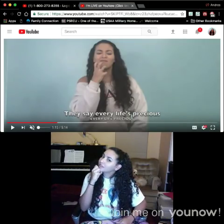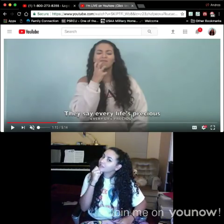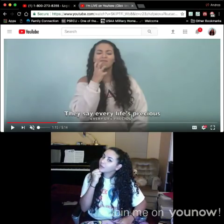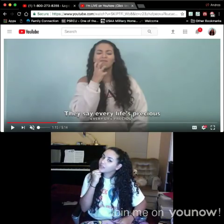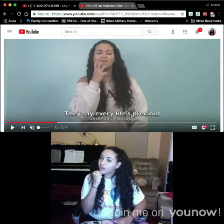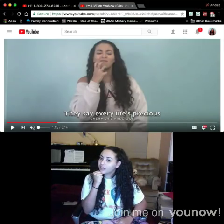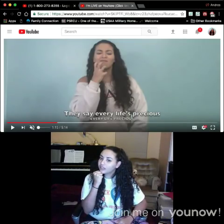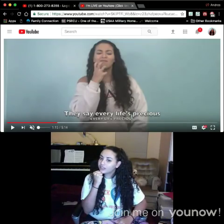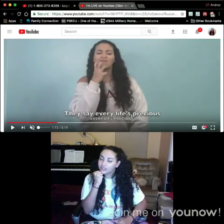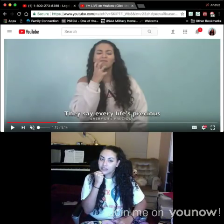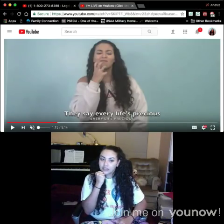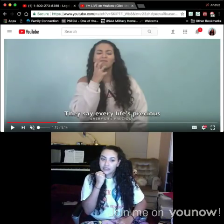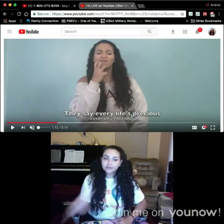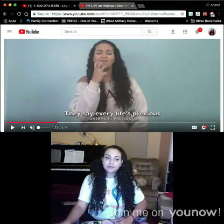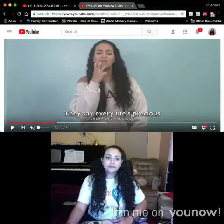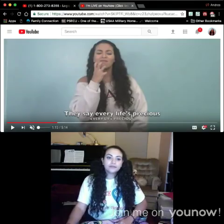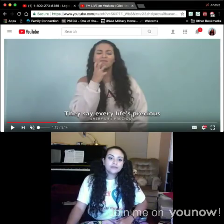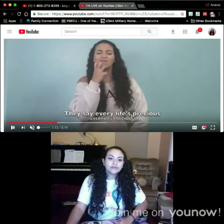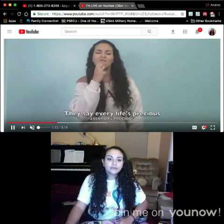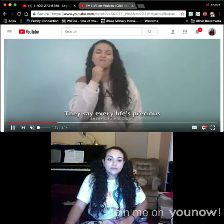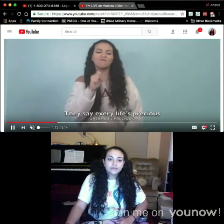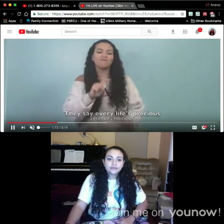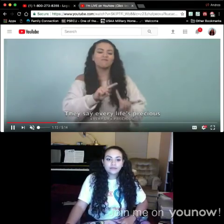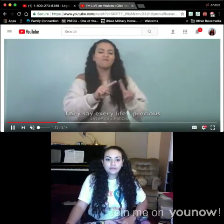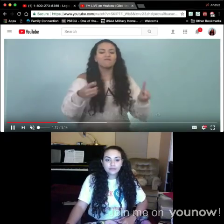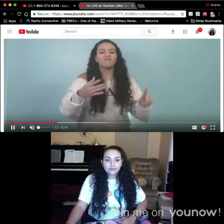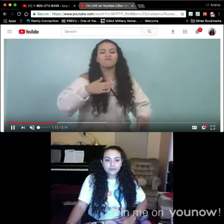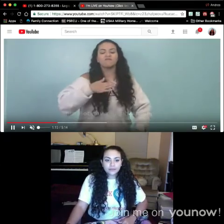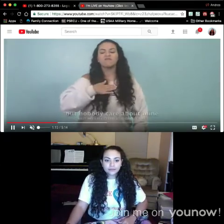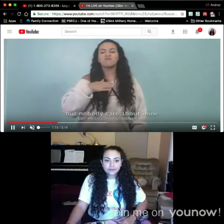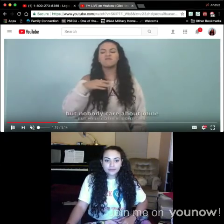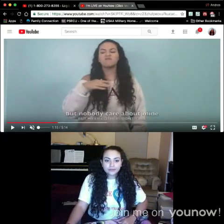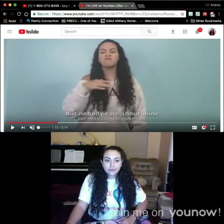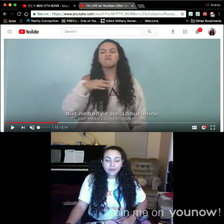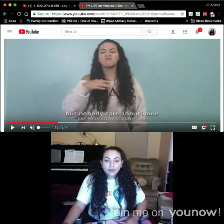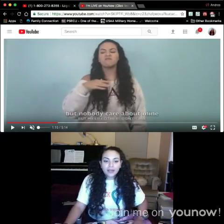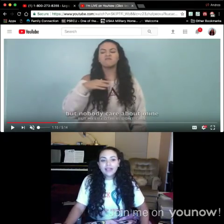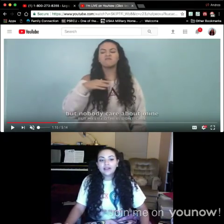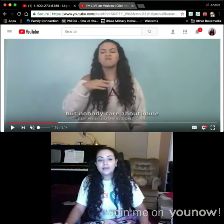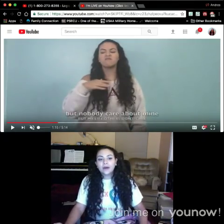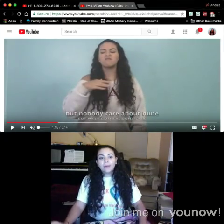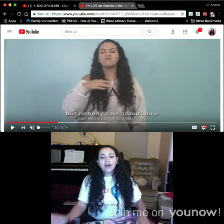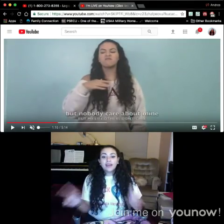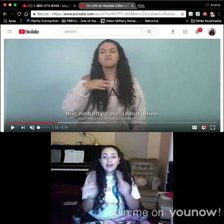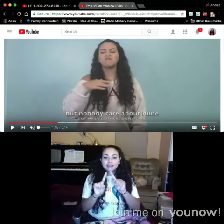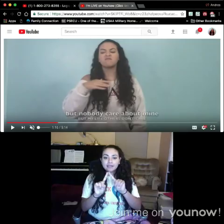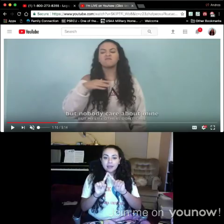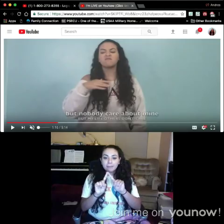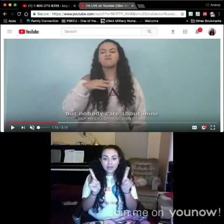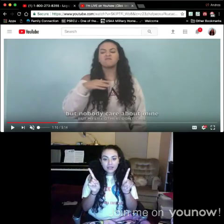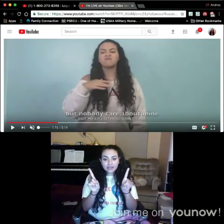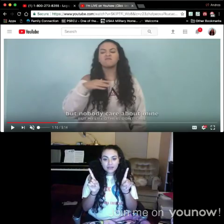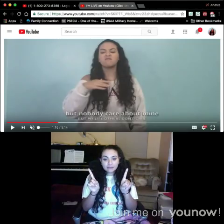Precious or cherish. but nobody cares about mine, I